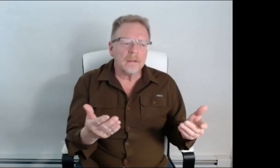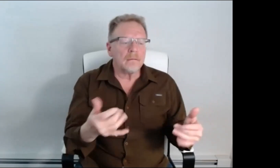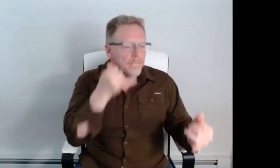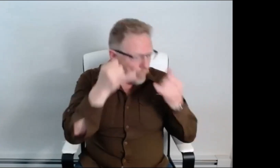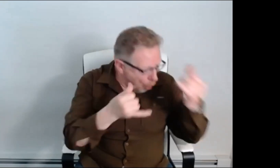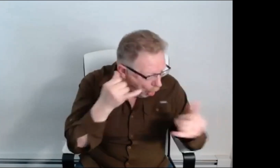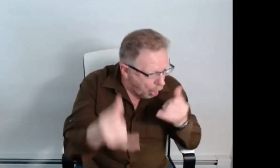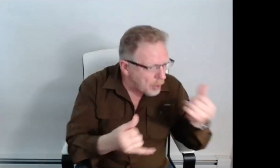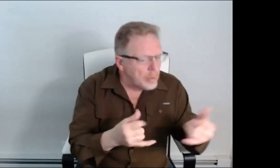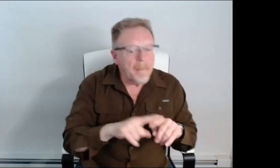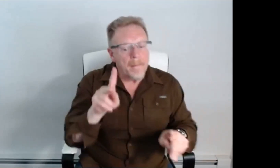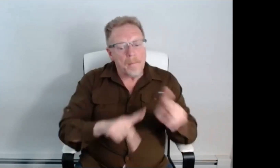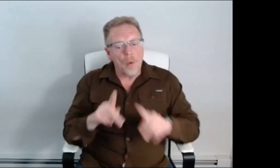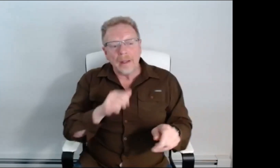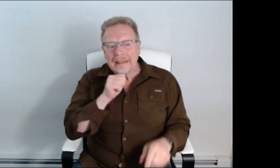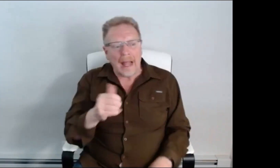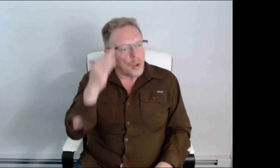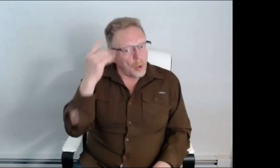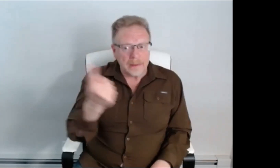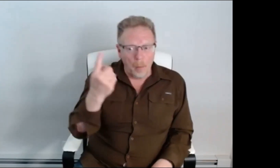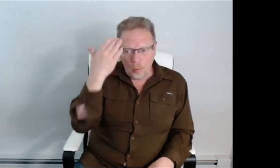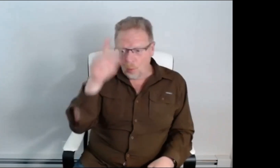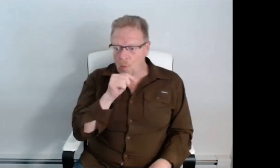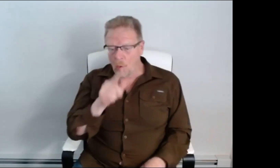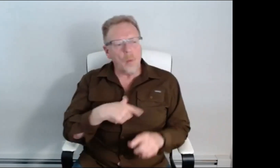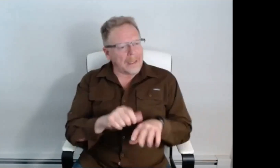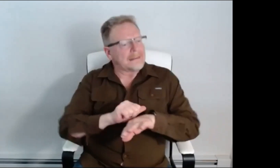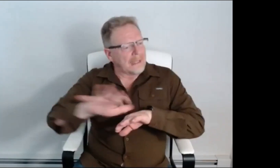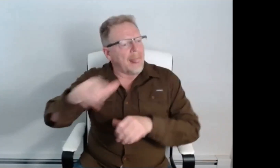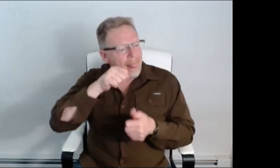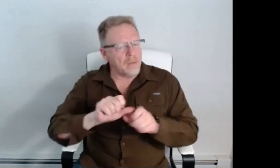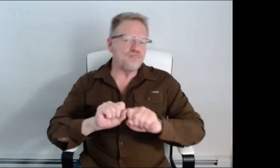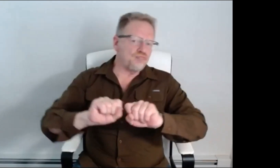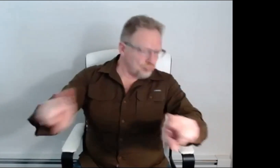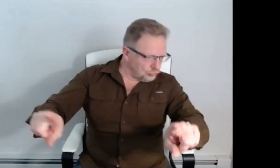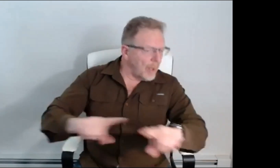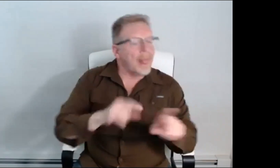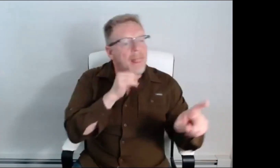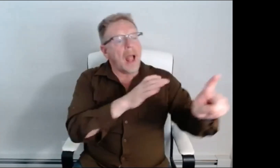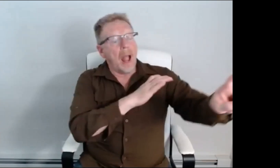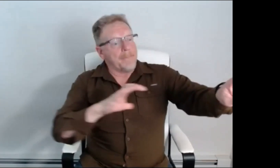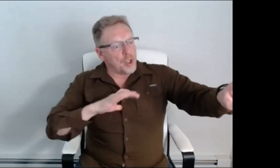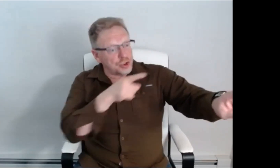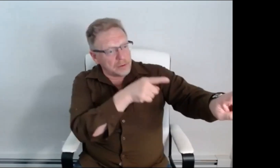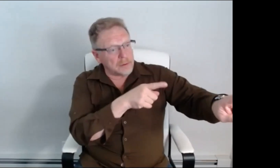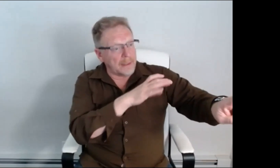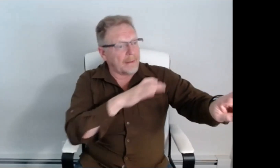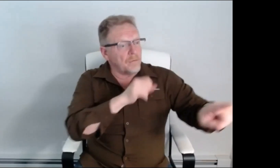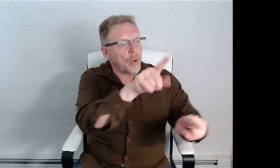but for the people that might not know somebody, we can send those letters out. And then the commission, if they can tweak a flyer with